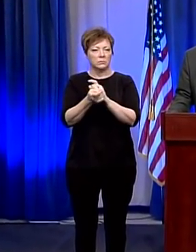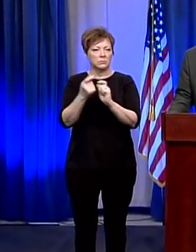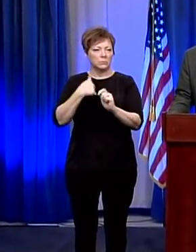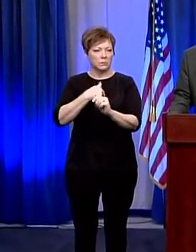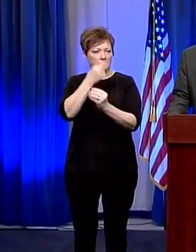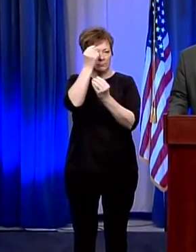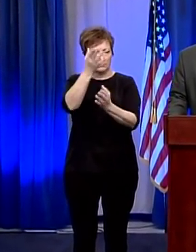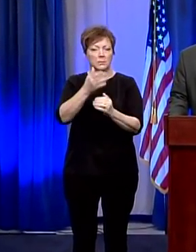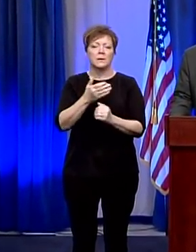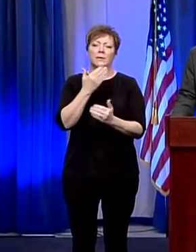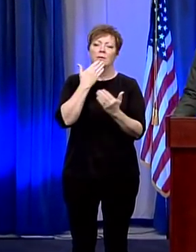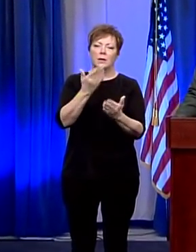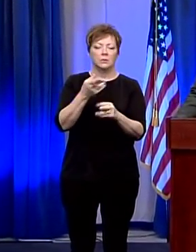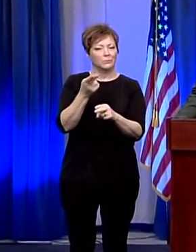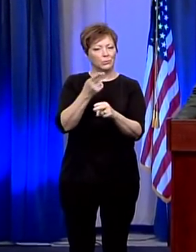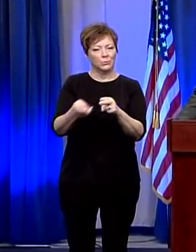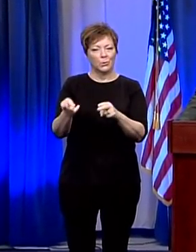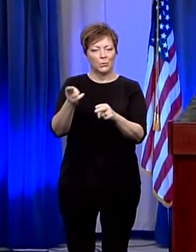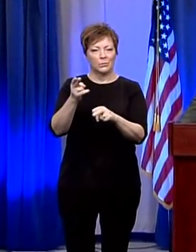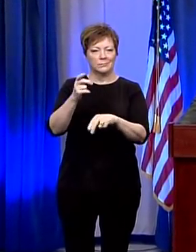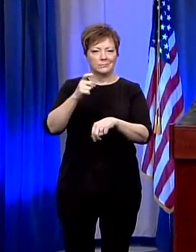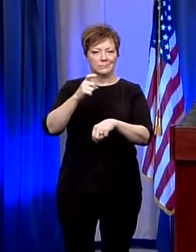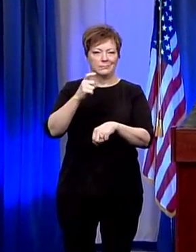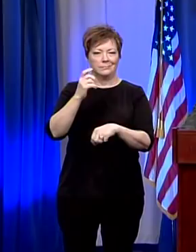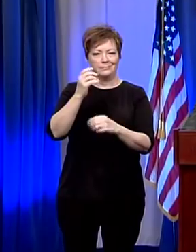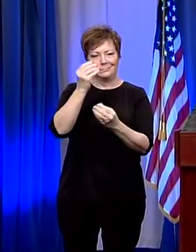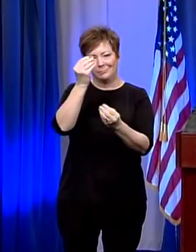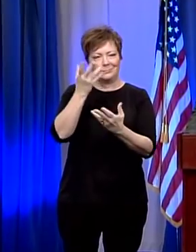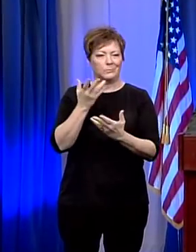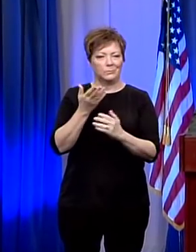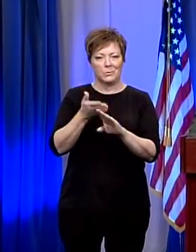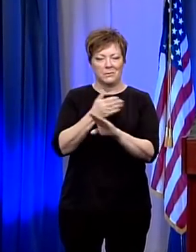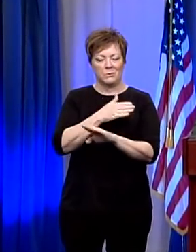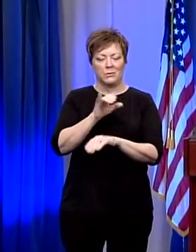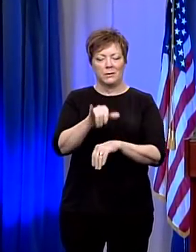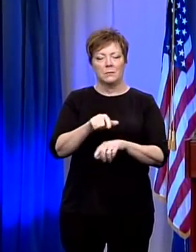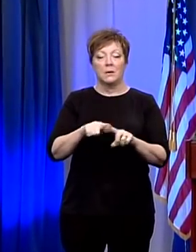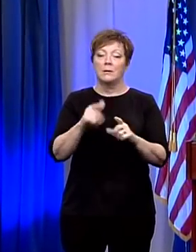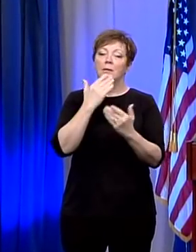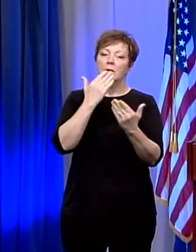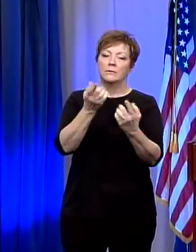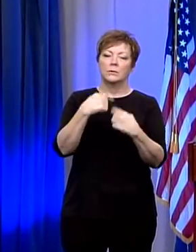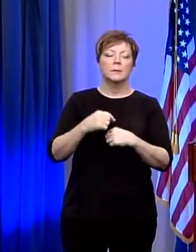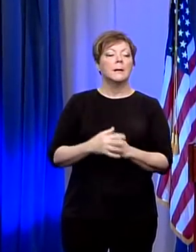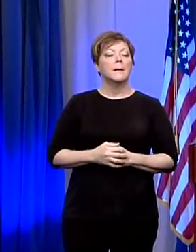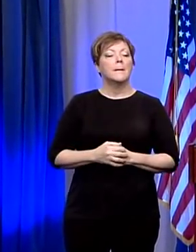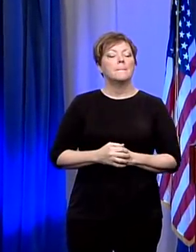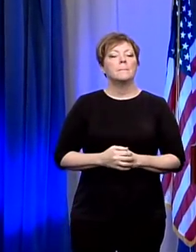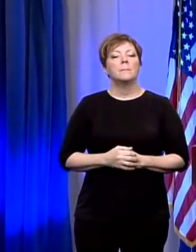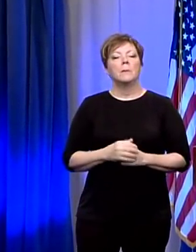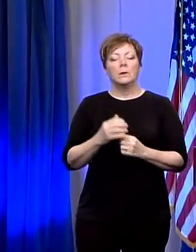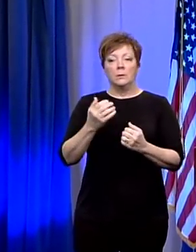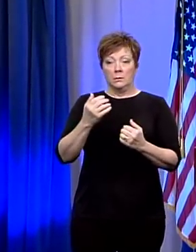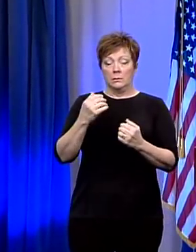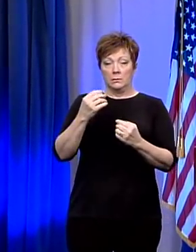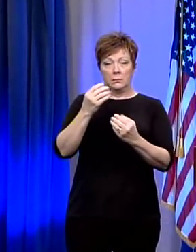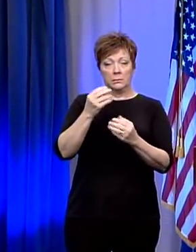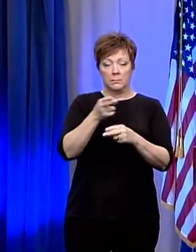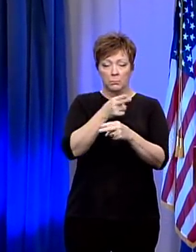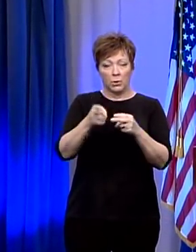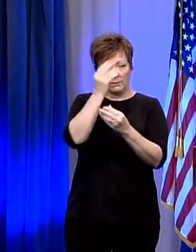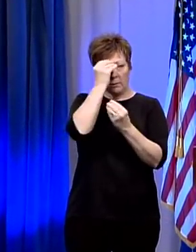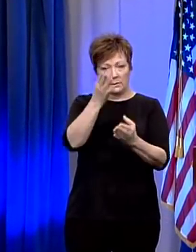rather short notice this morning. Briefly, I'll just give you an update that we have had 36 confirmed cases